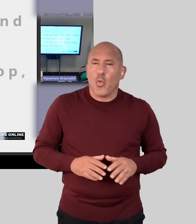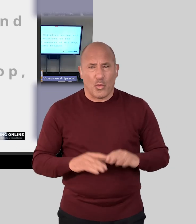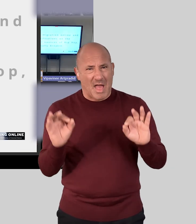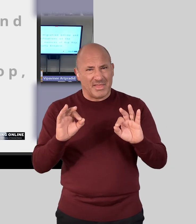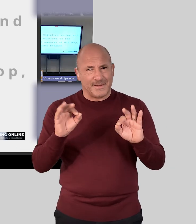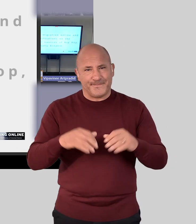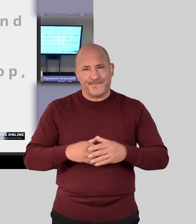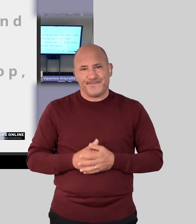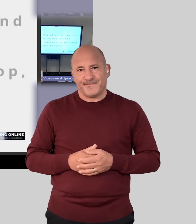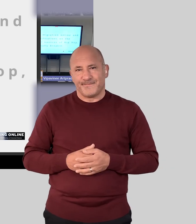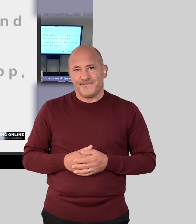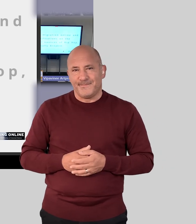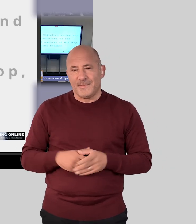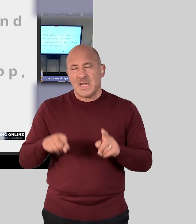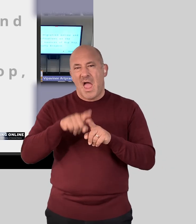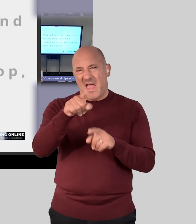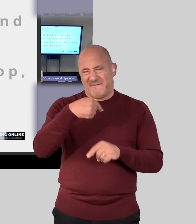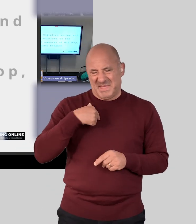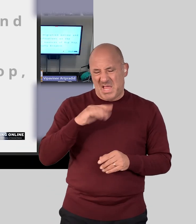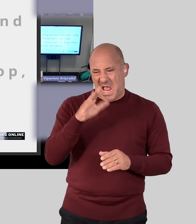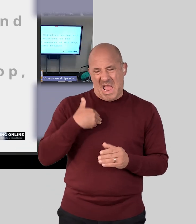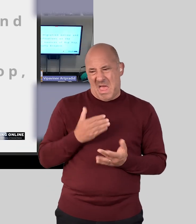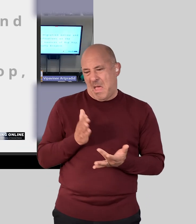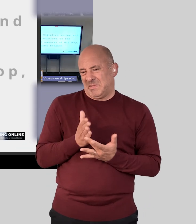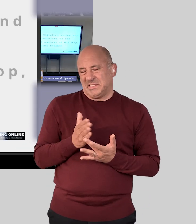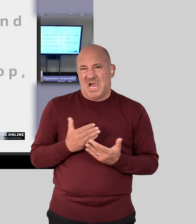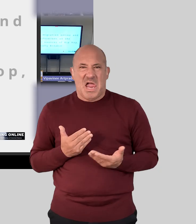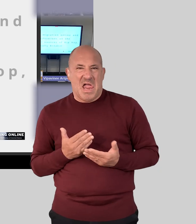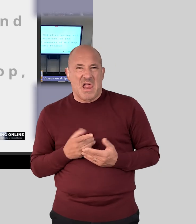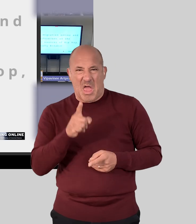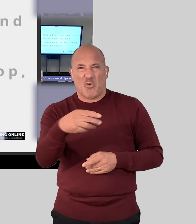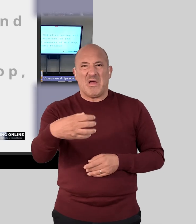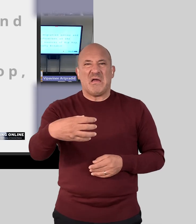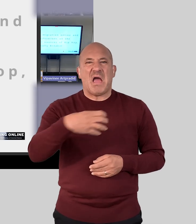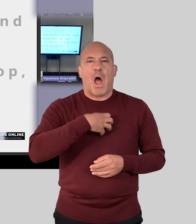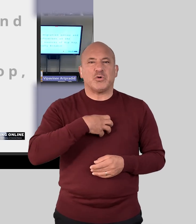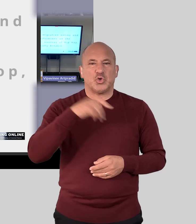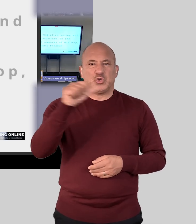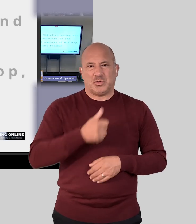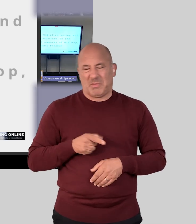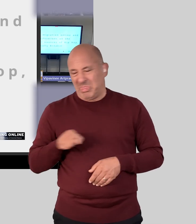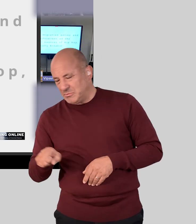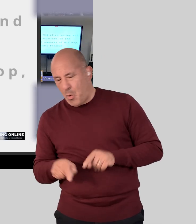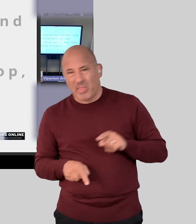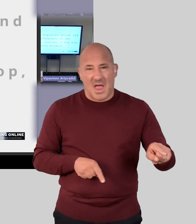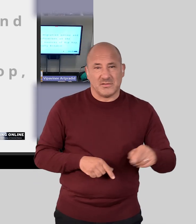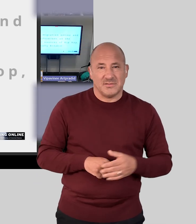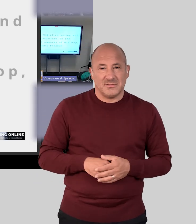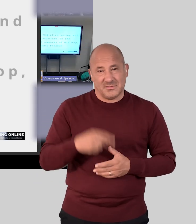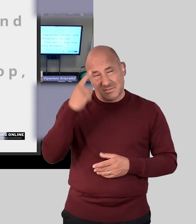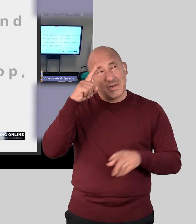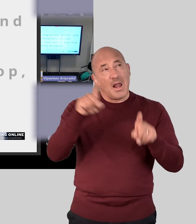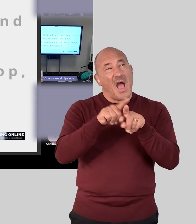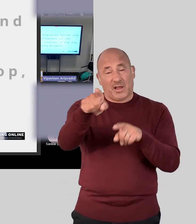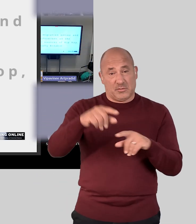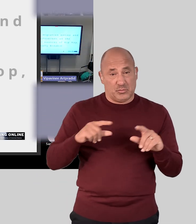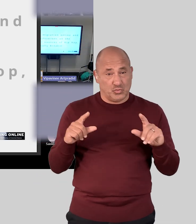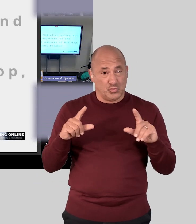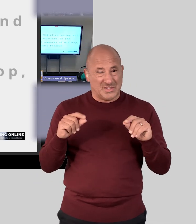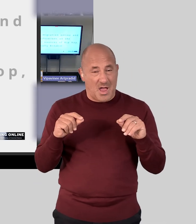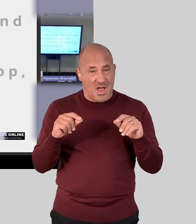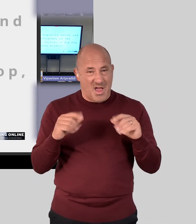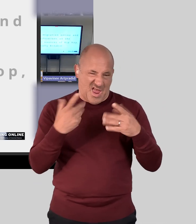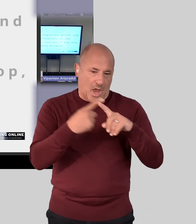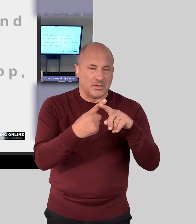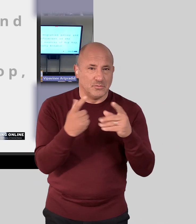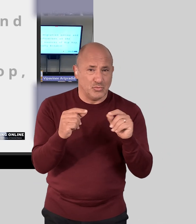middle ground. If you sit on the fence and you're considered to be a coward, you know, if you think about the space like Twitter,